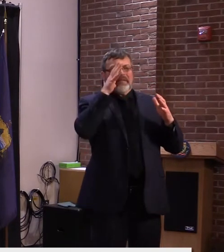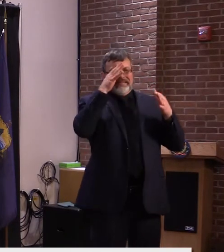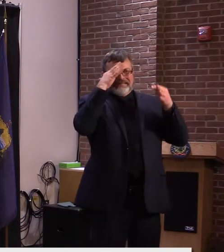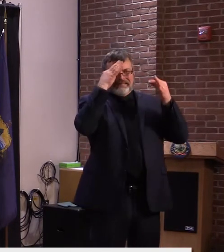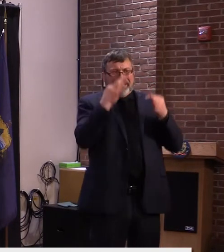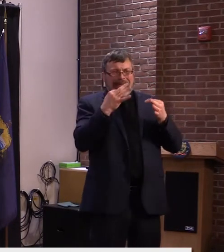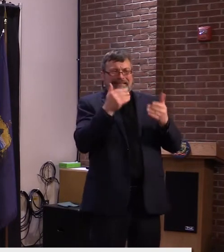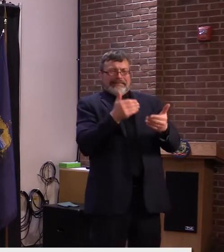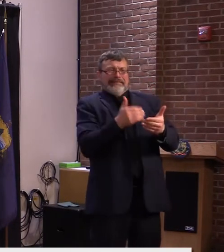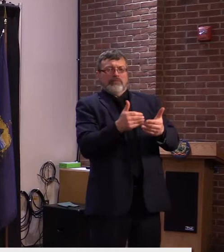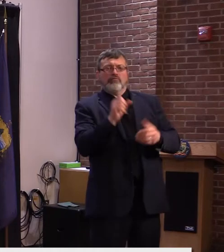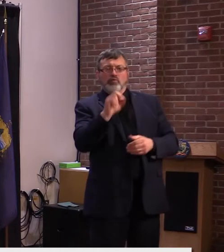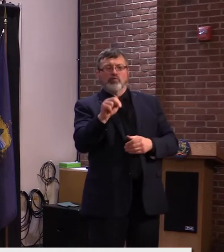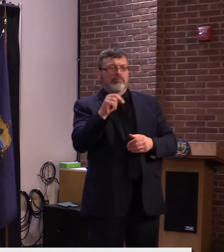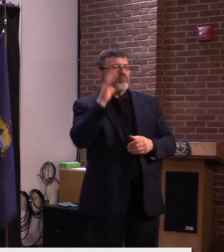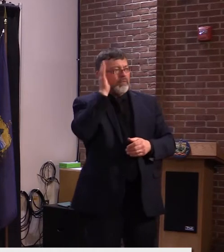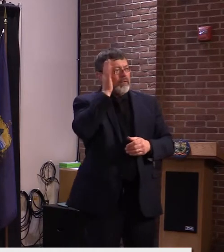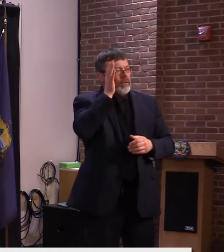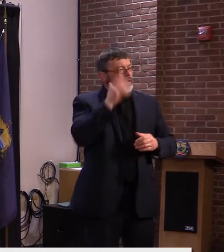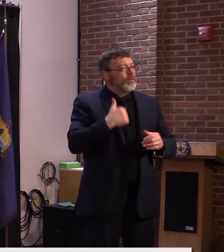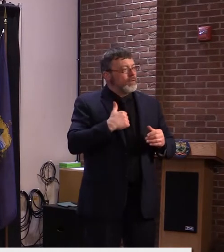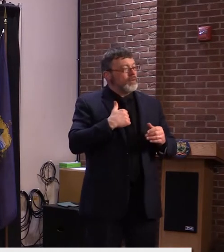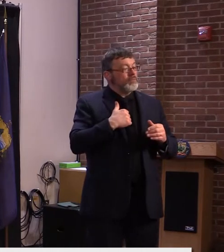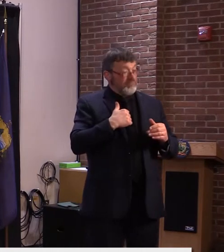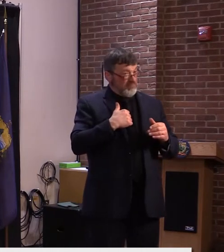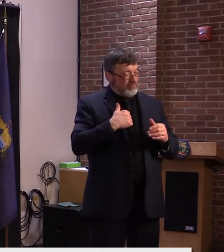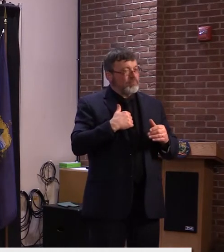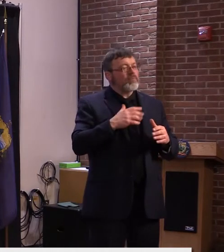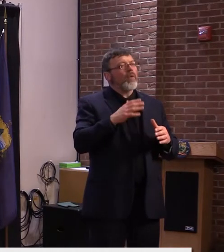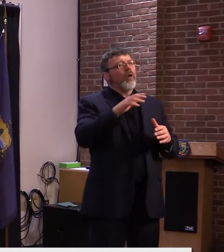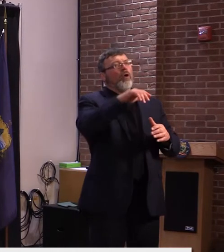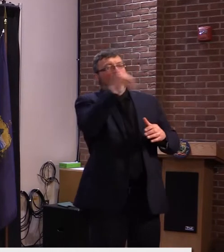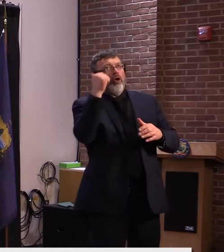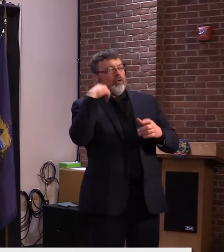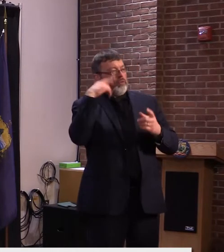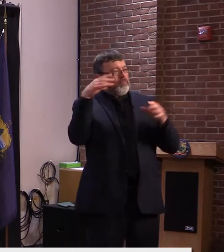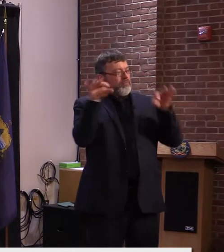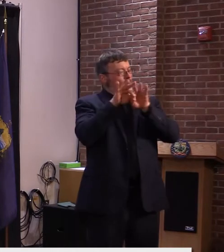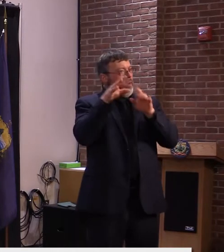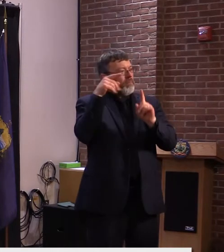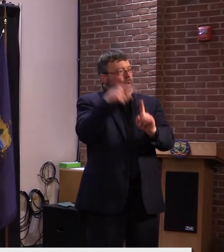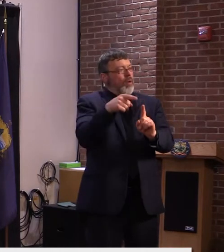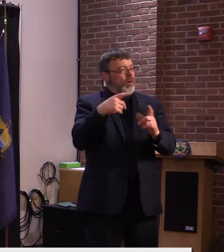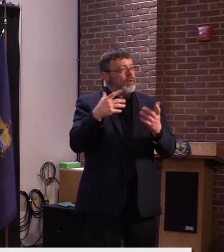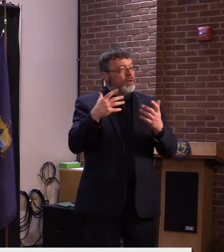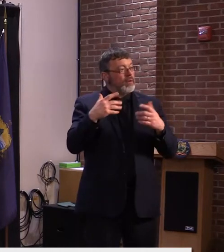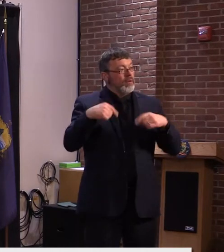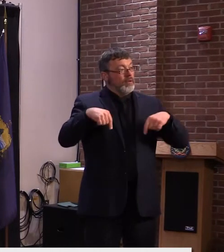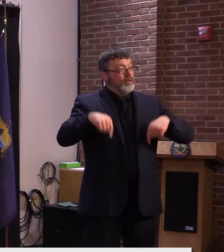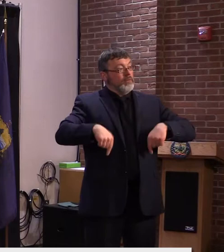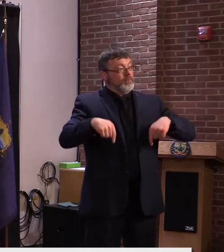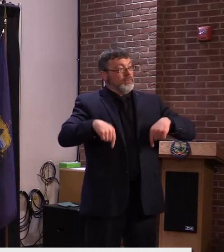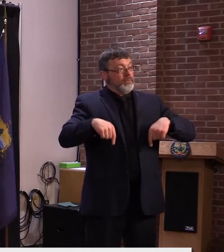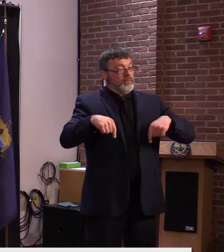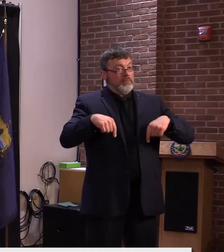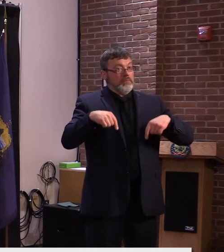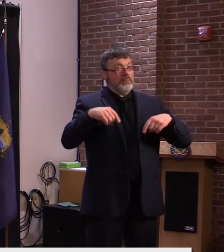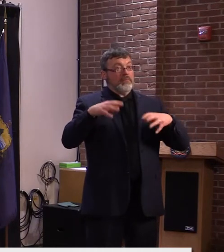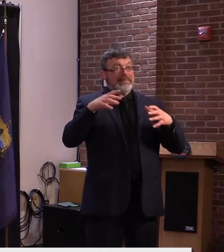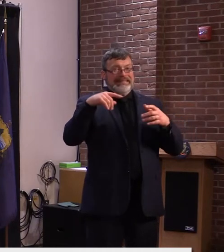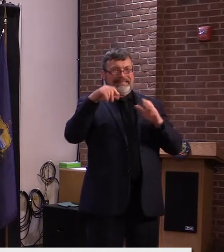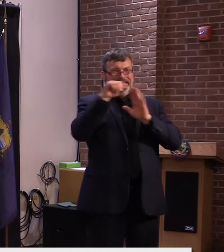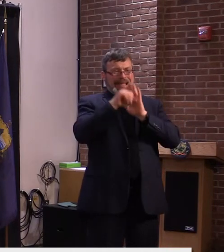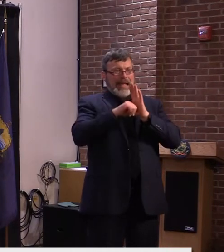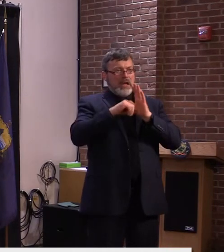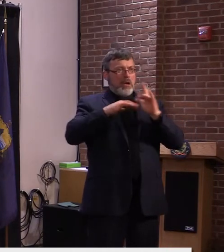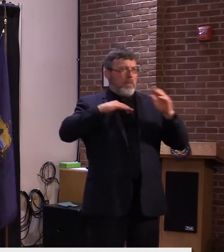I think it's also important to note that many of these states, it's not instantaneous. They're looking end of February,